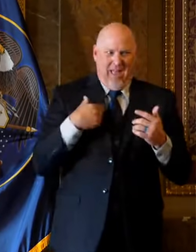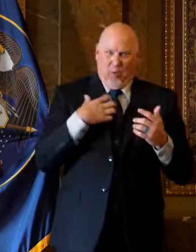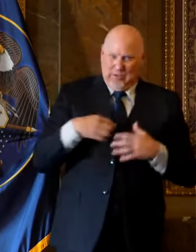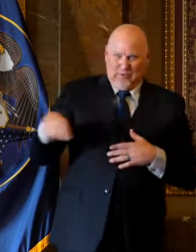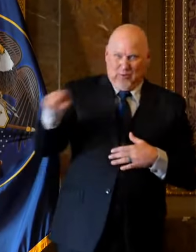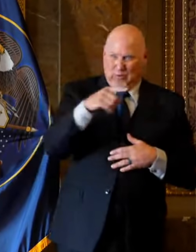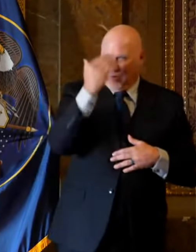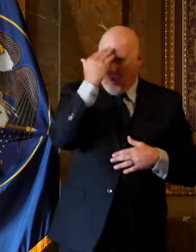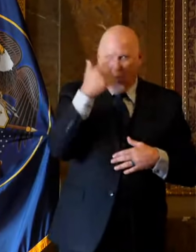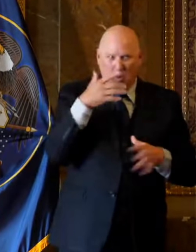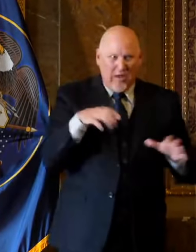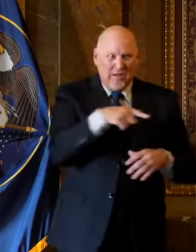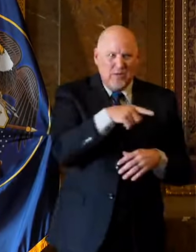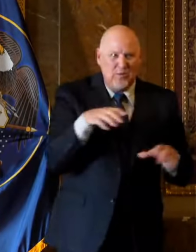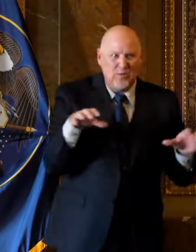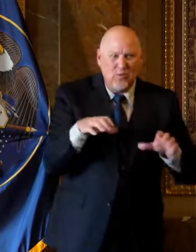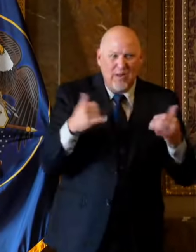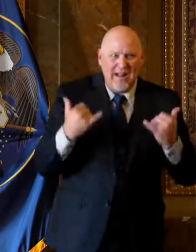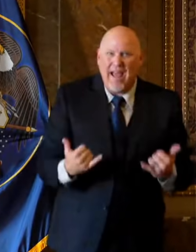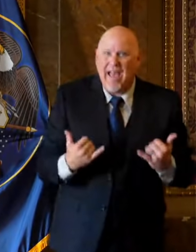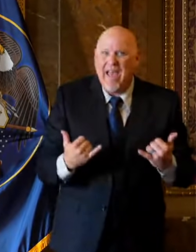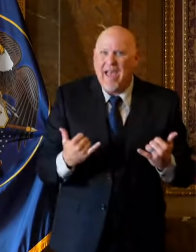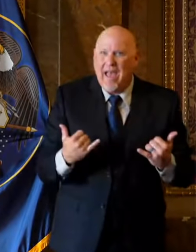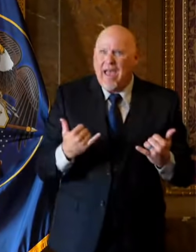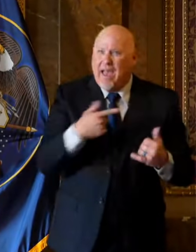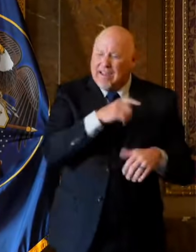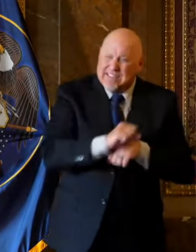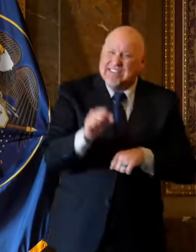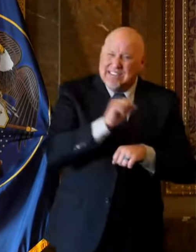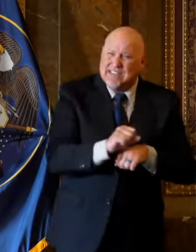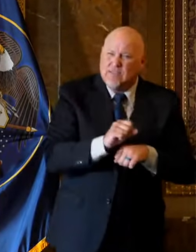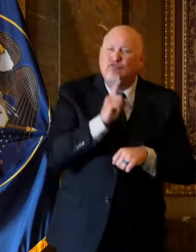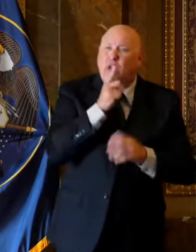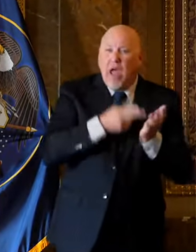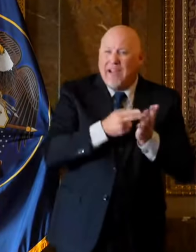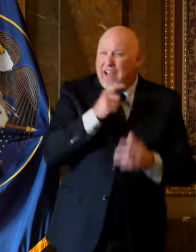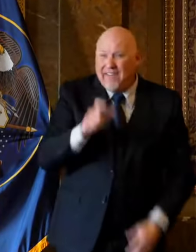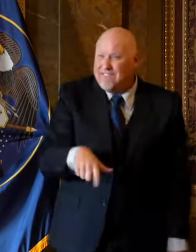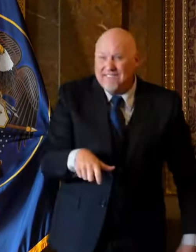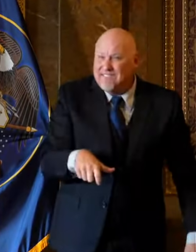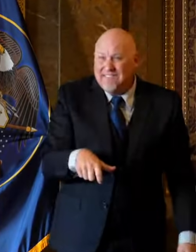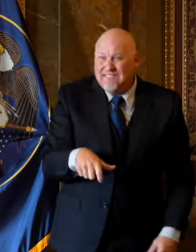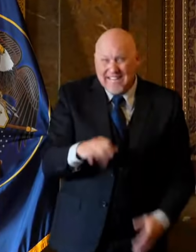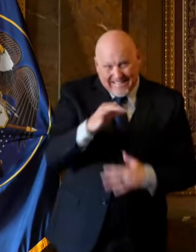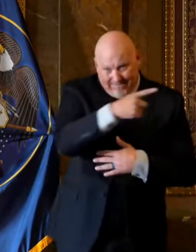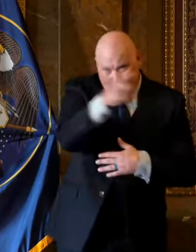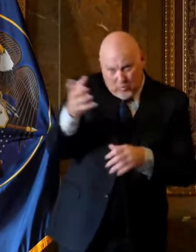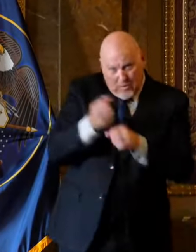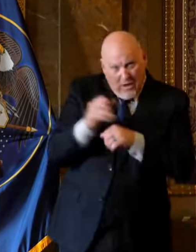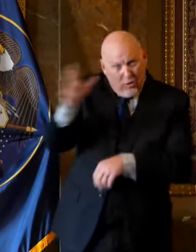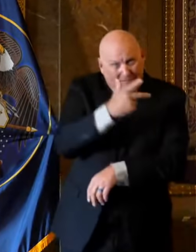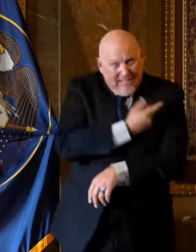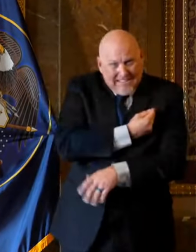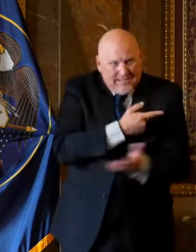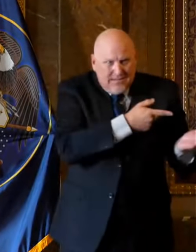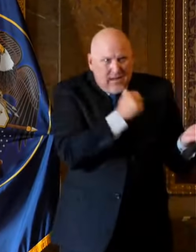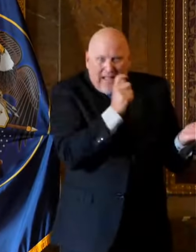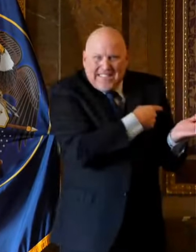well, when you sign up to be an ICU doctor like me, by the way, I spent 20 years doing pediatric critical care at the